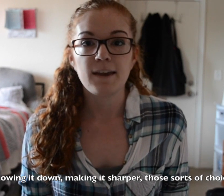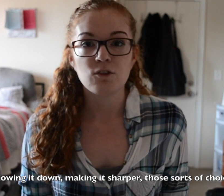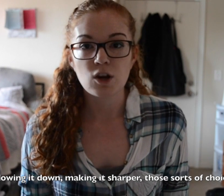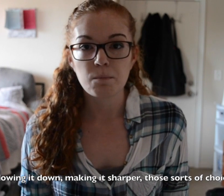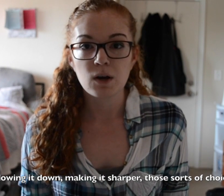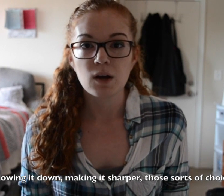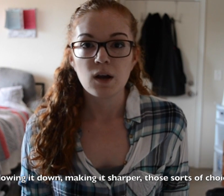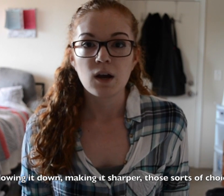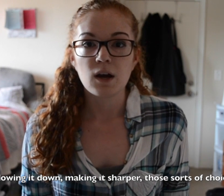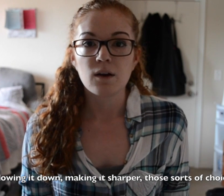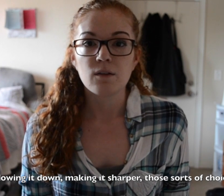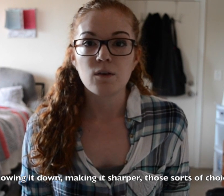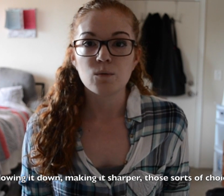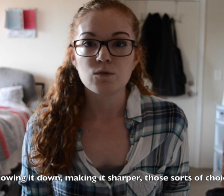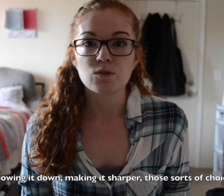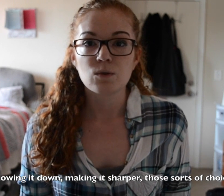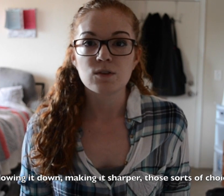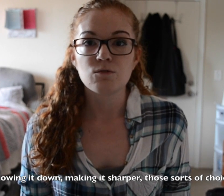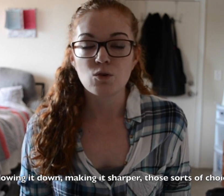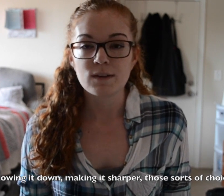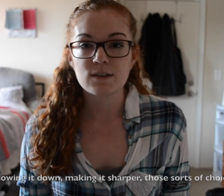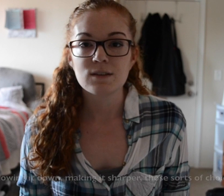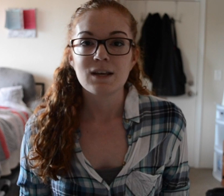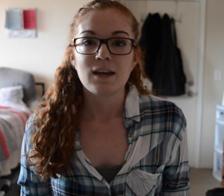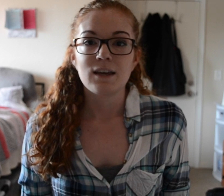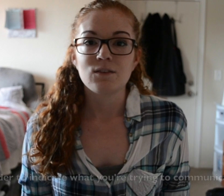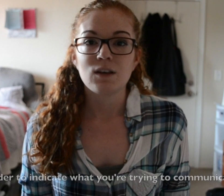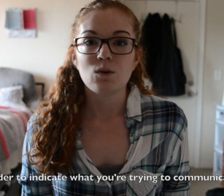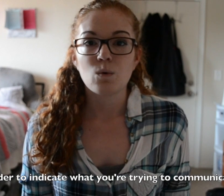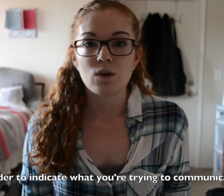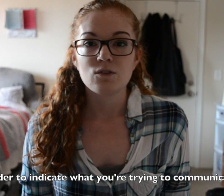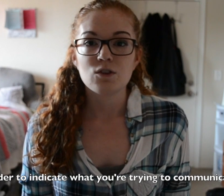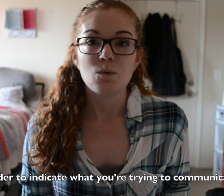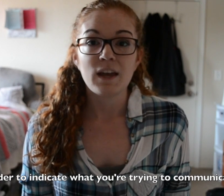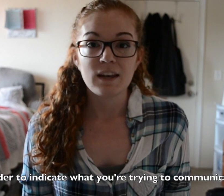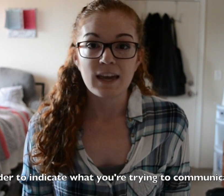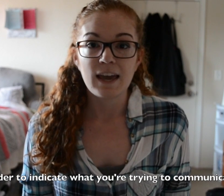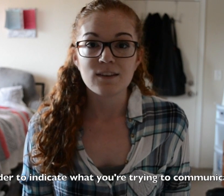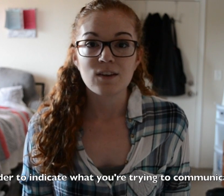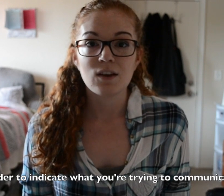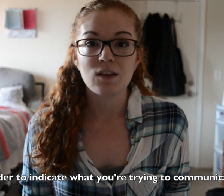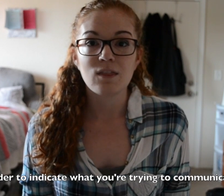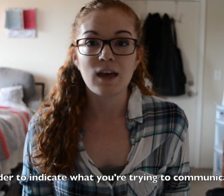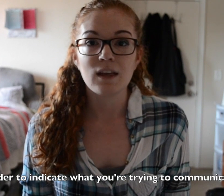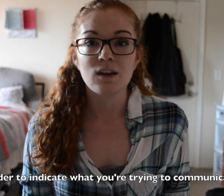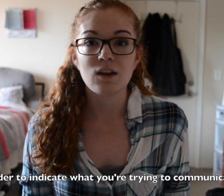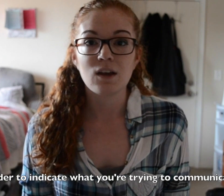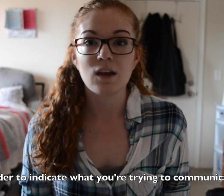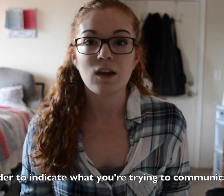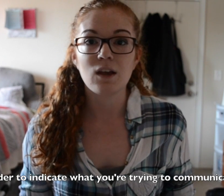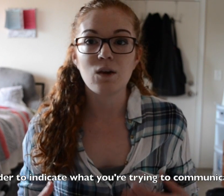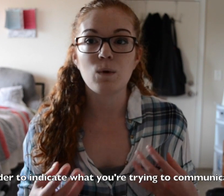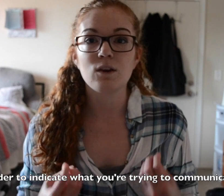it sharper, or those sorts of choices, is in order to indicate that what you're